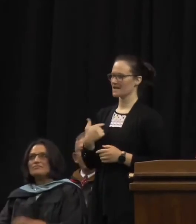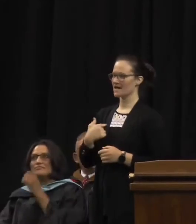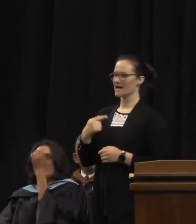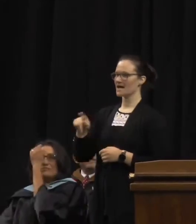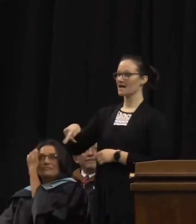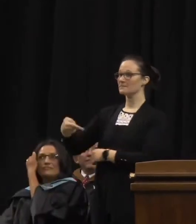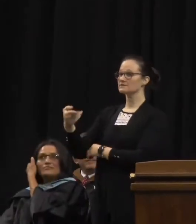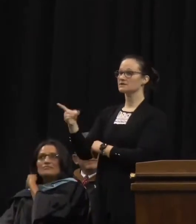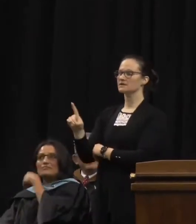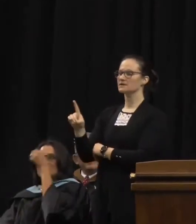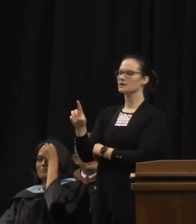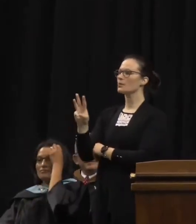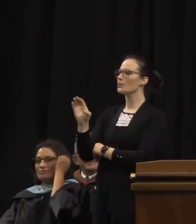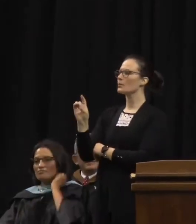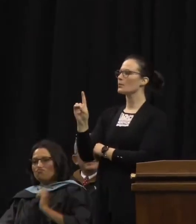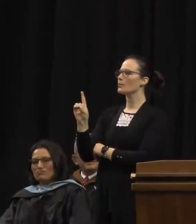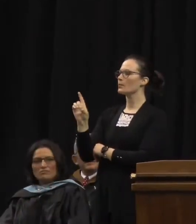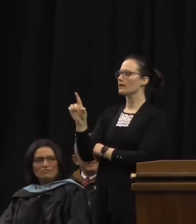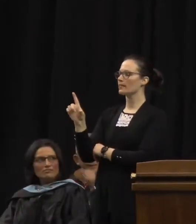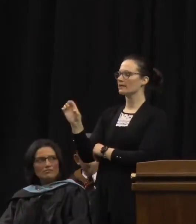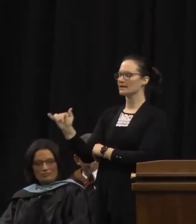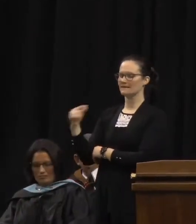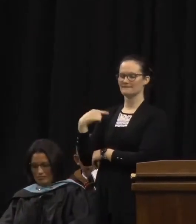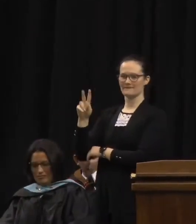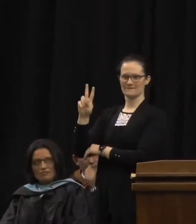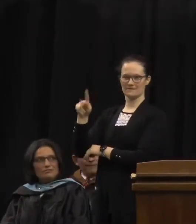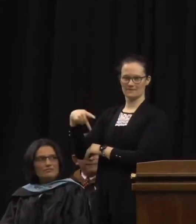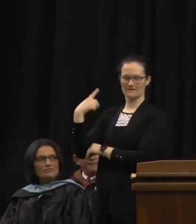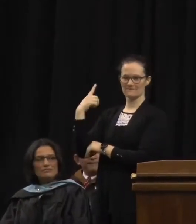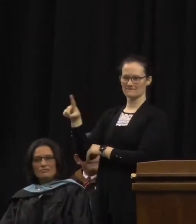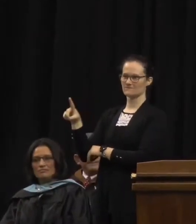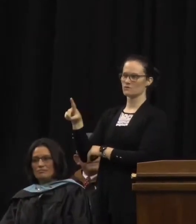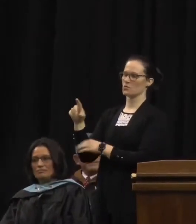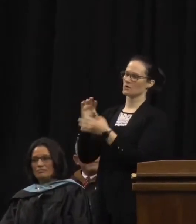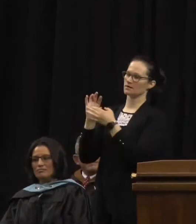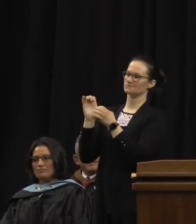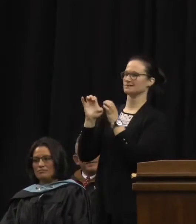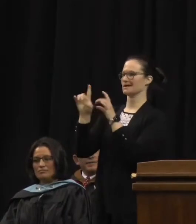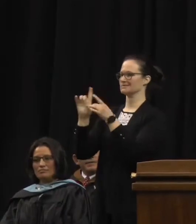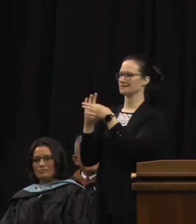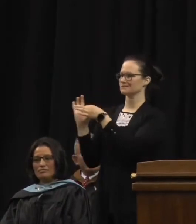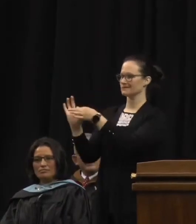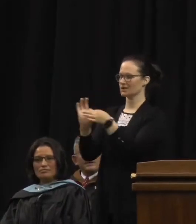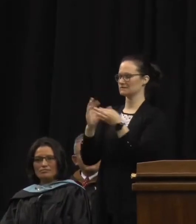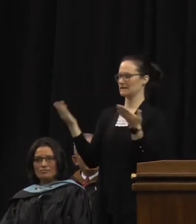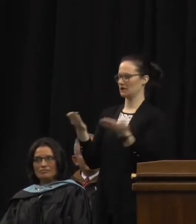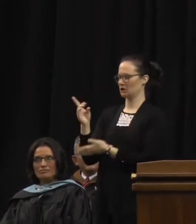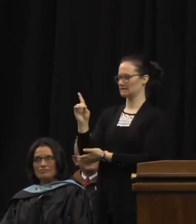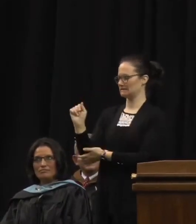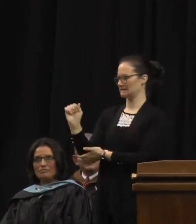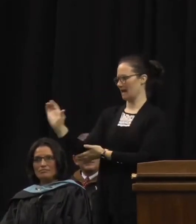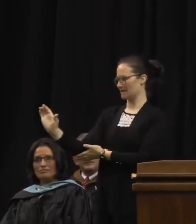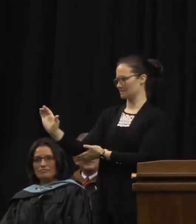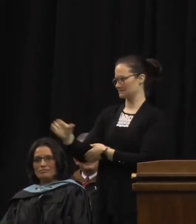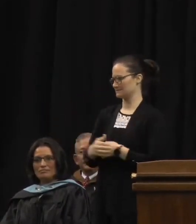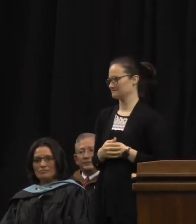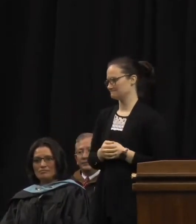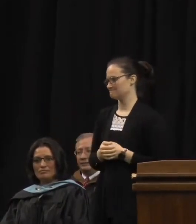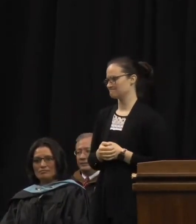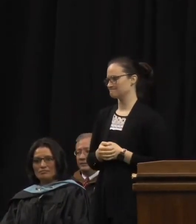Dr. Zatura Woodley, the Vice President for Academic Affairs here at Doña Ana Community